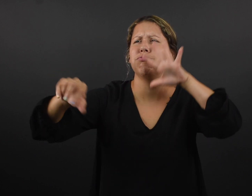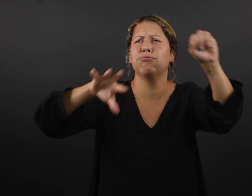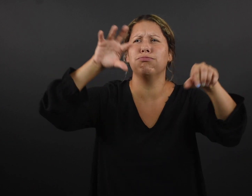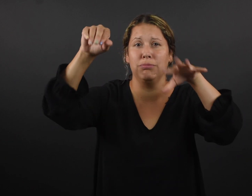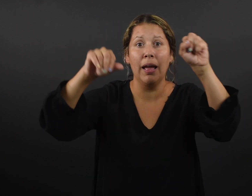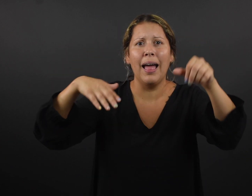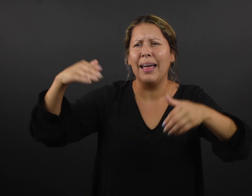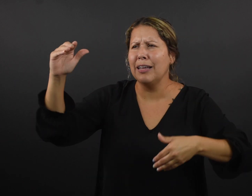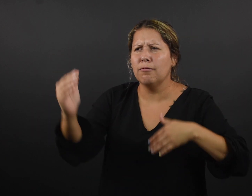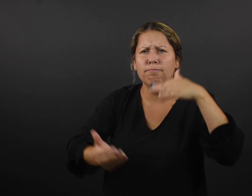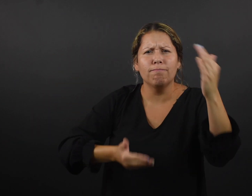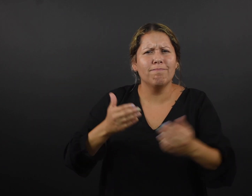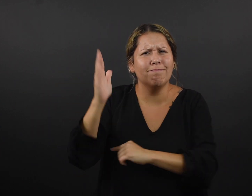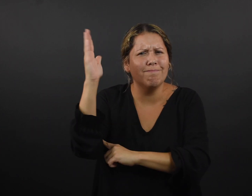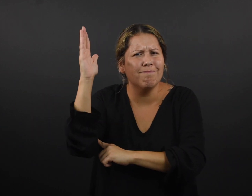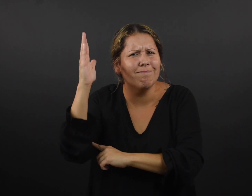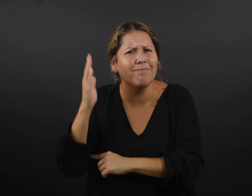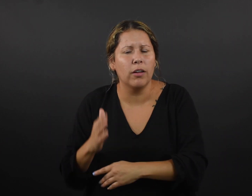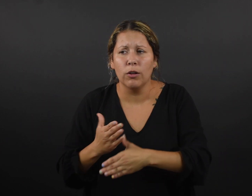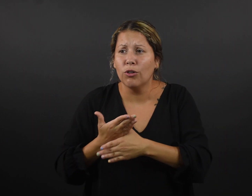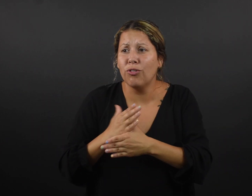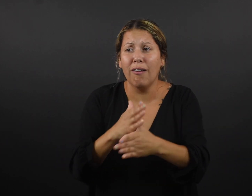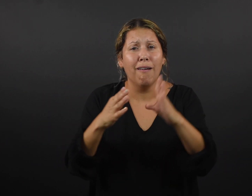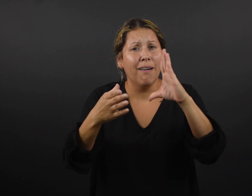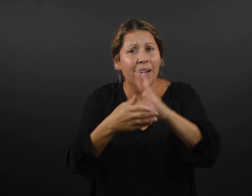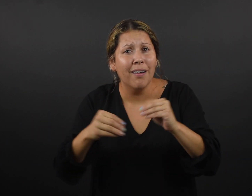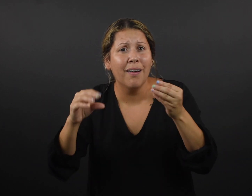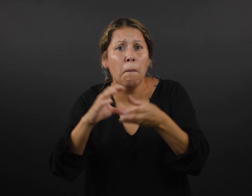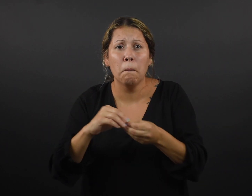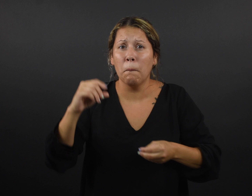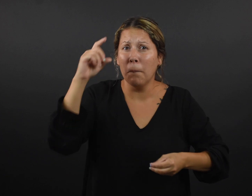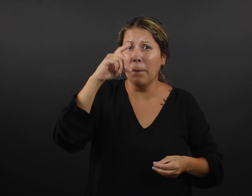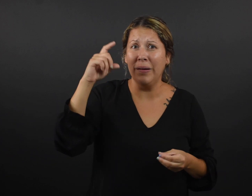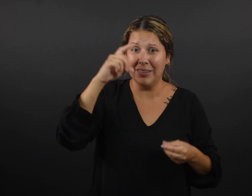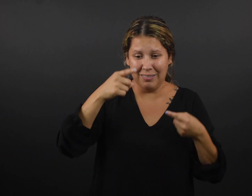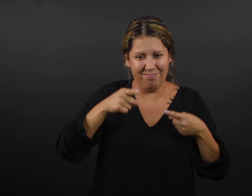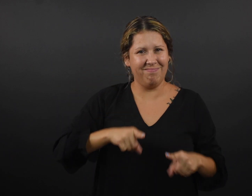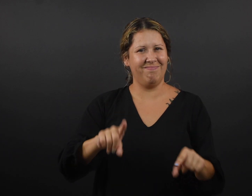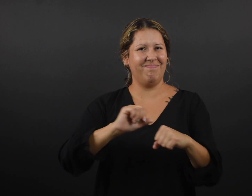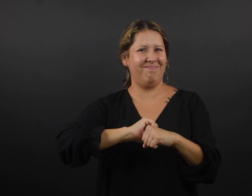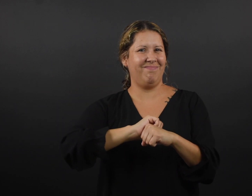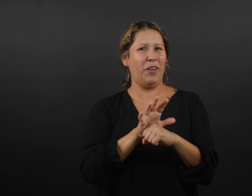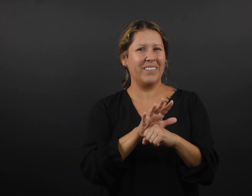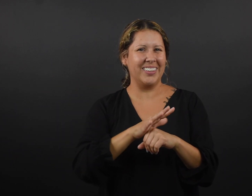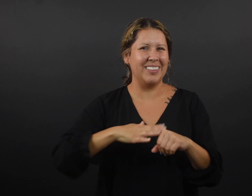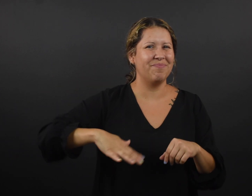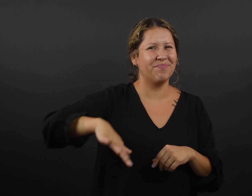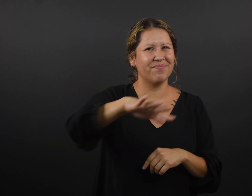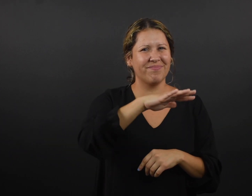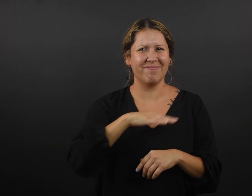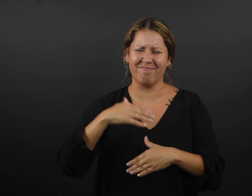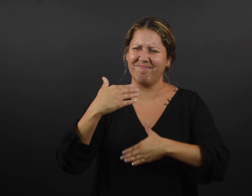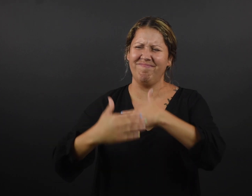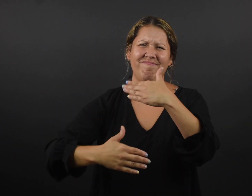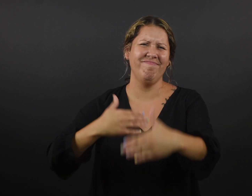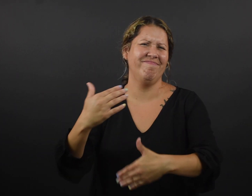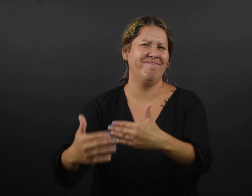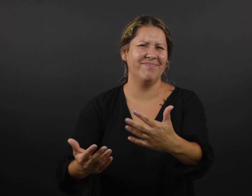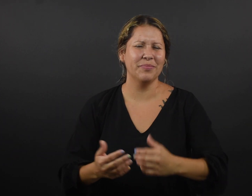group hopes to continue expanding its reach and bringing in speakers to share stories and wisdom during the